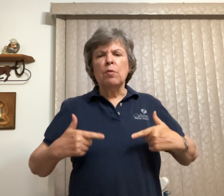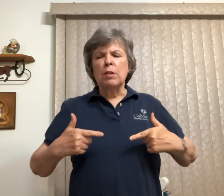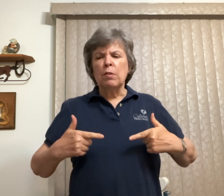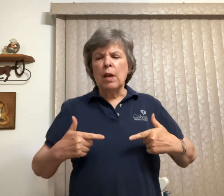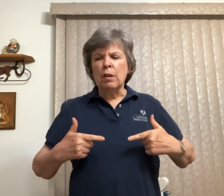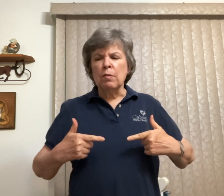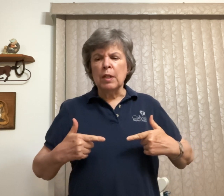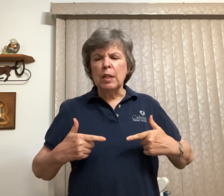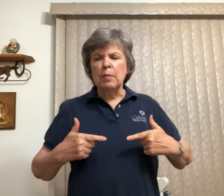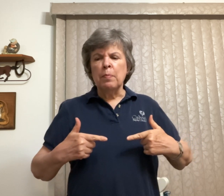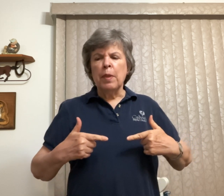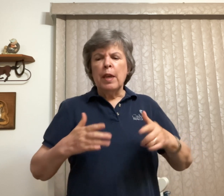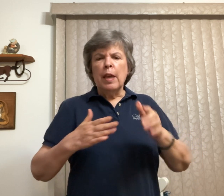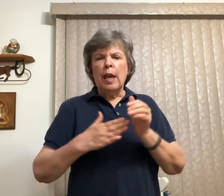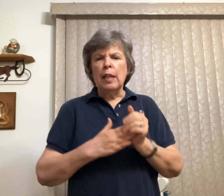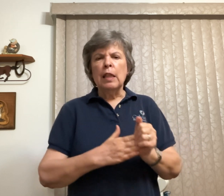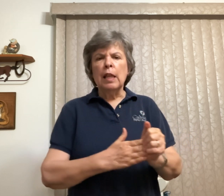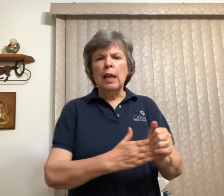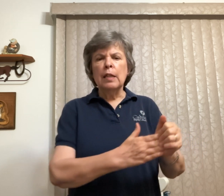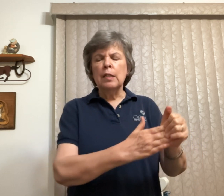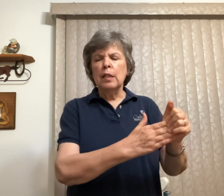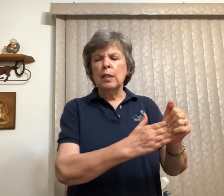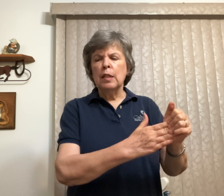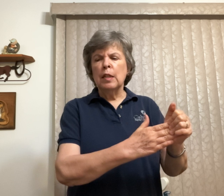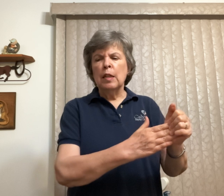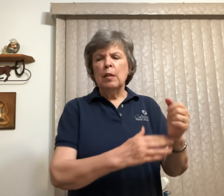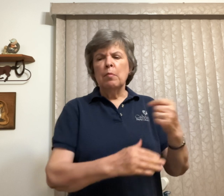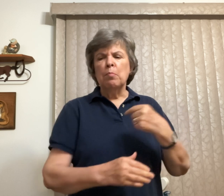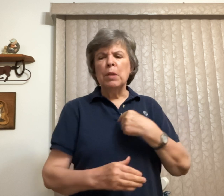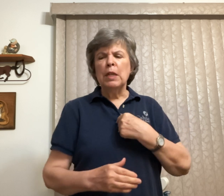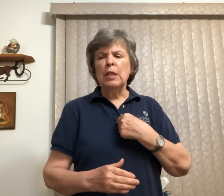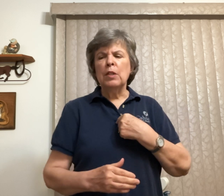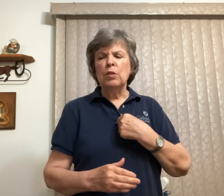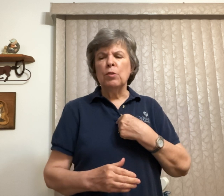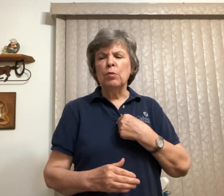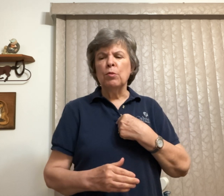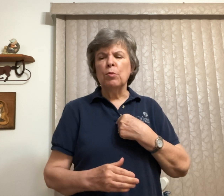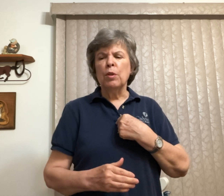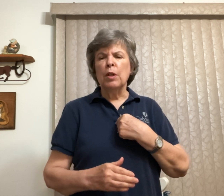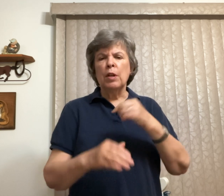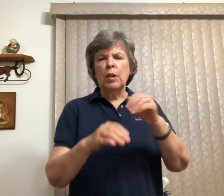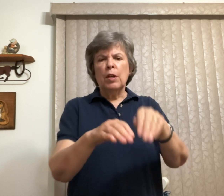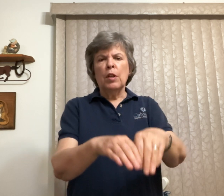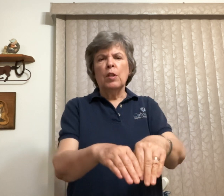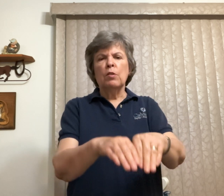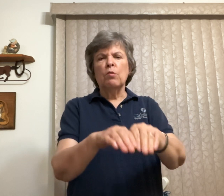know that already, had led me to the